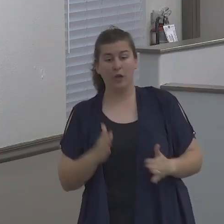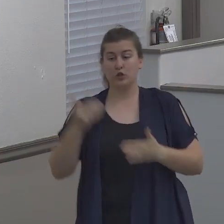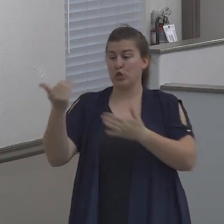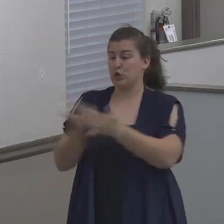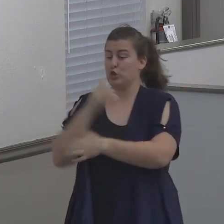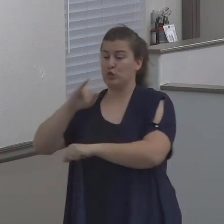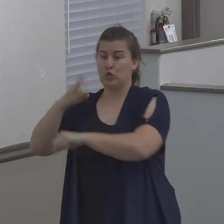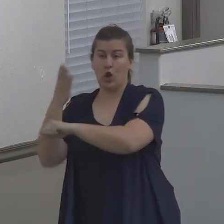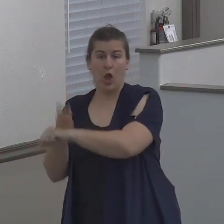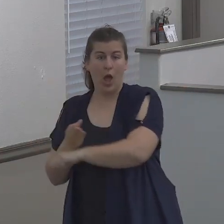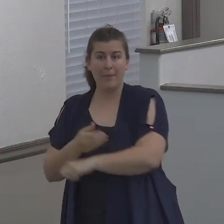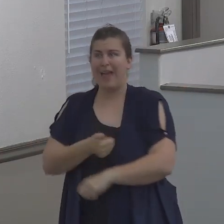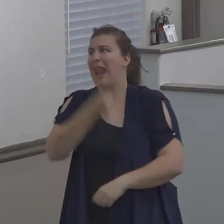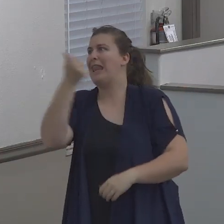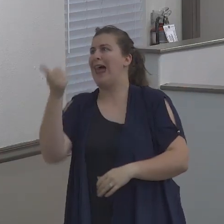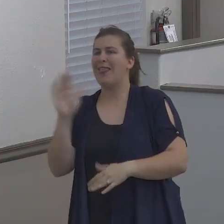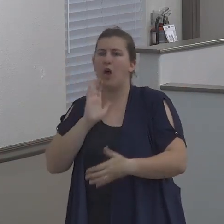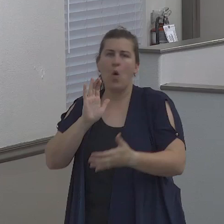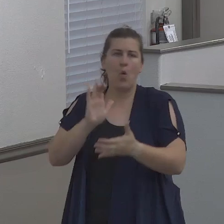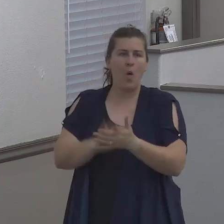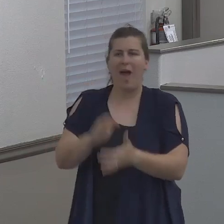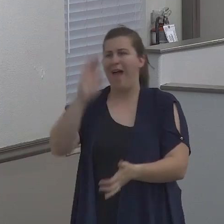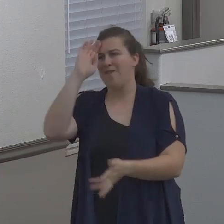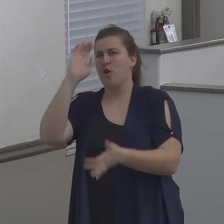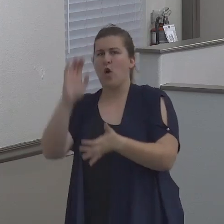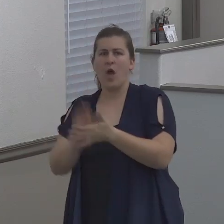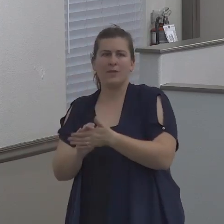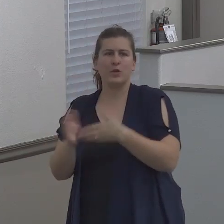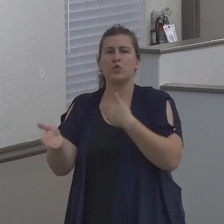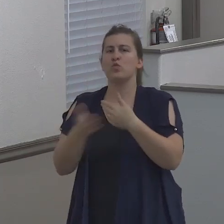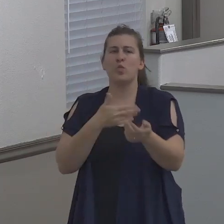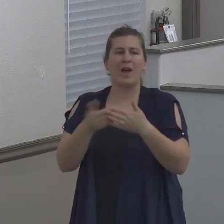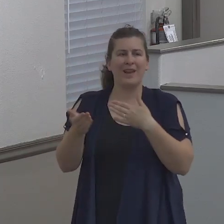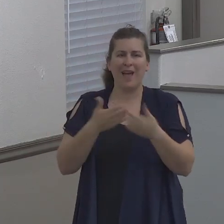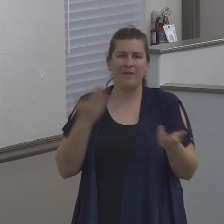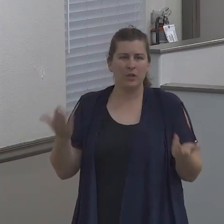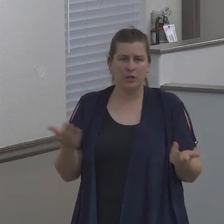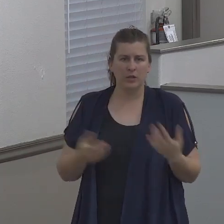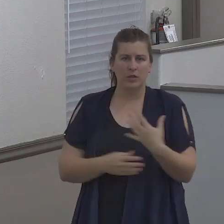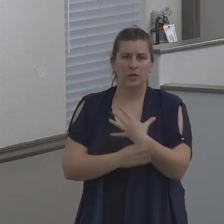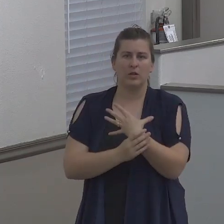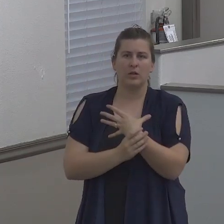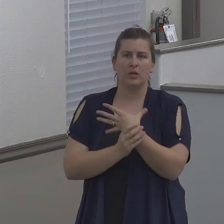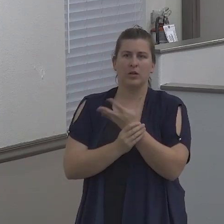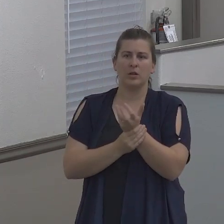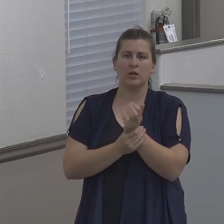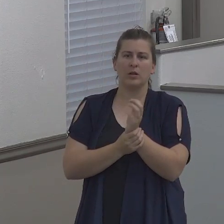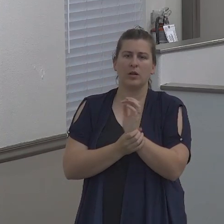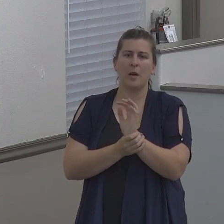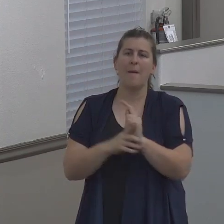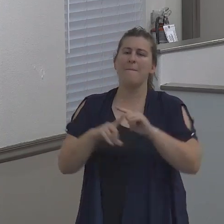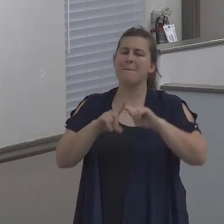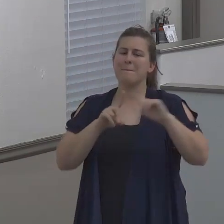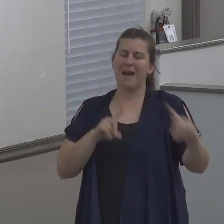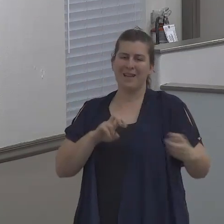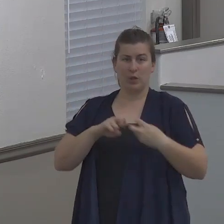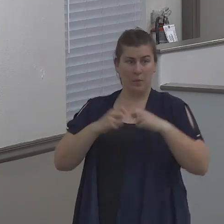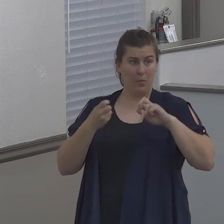live somewhere else. Maybe I better get another job or another spouse. Or maybe I better do